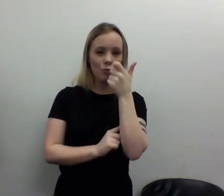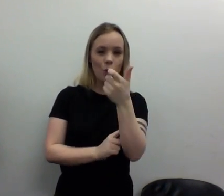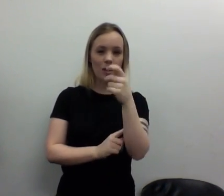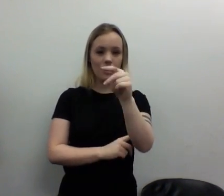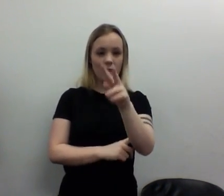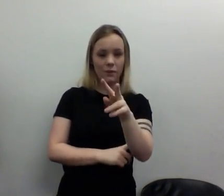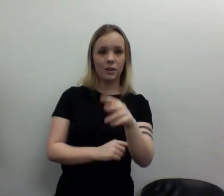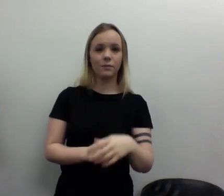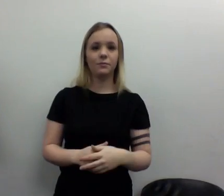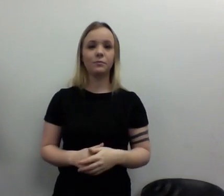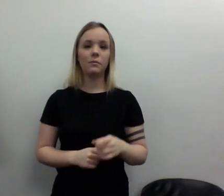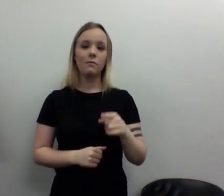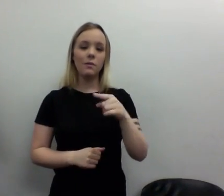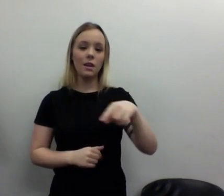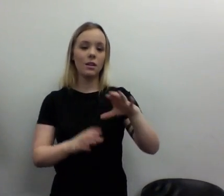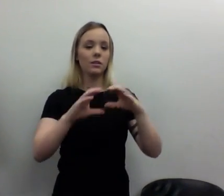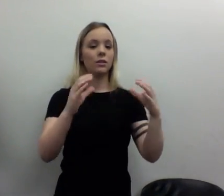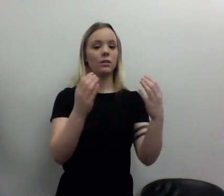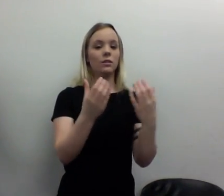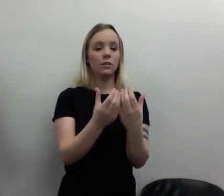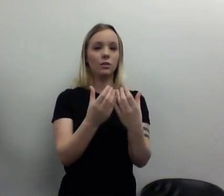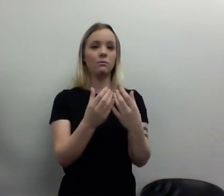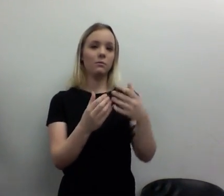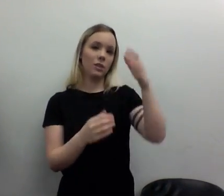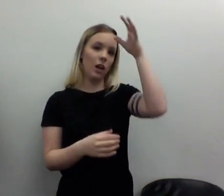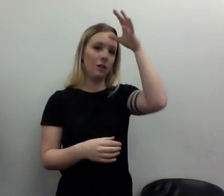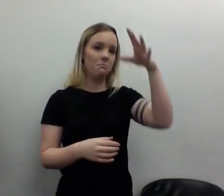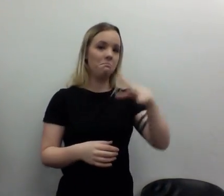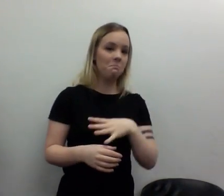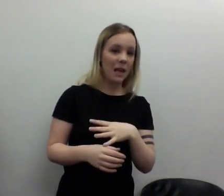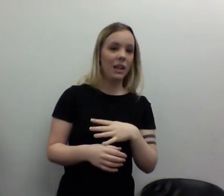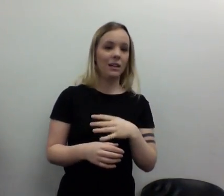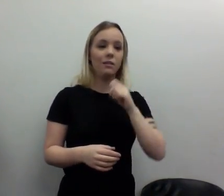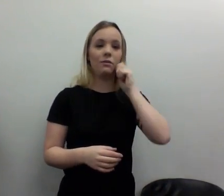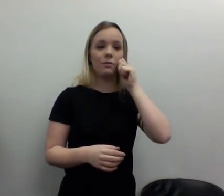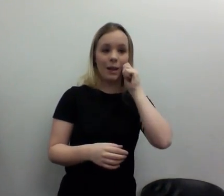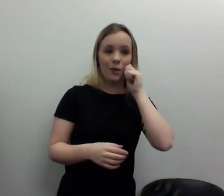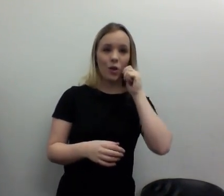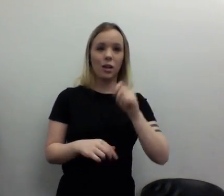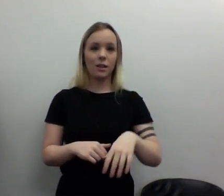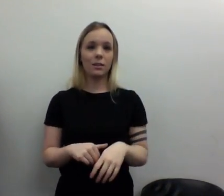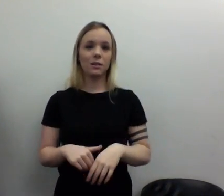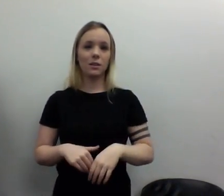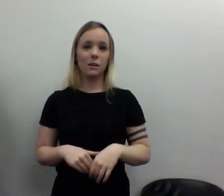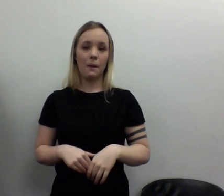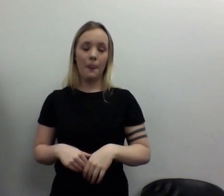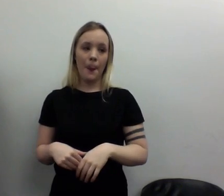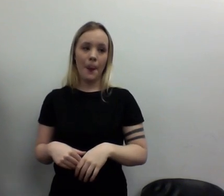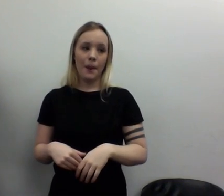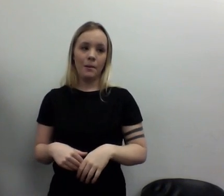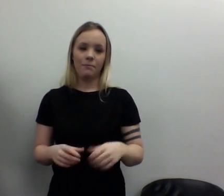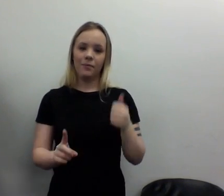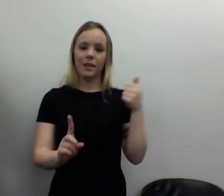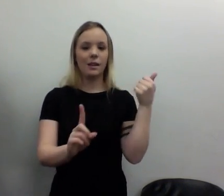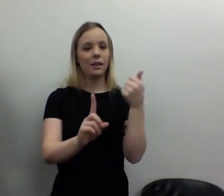men, minority, and urban. The impact on Black America is staggering. A criminologist